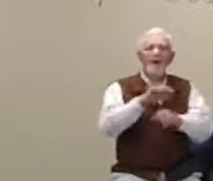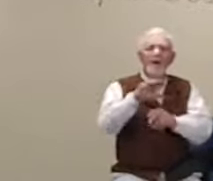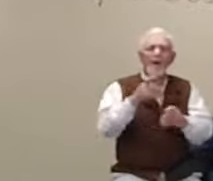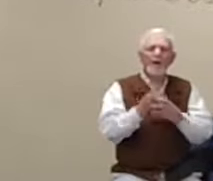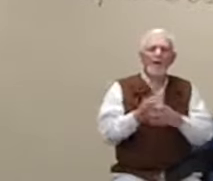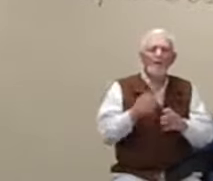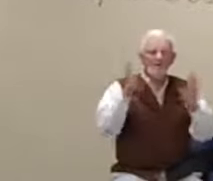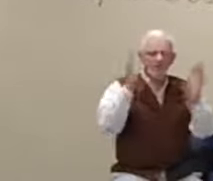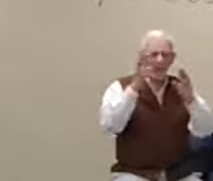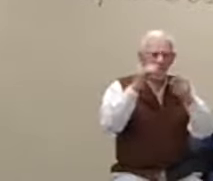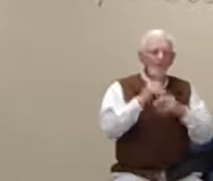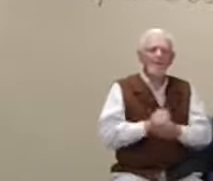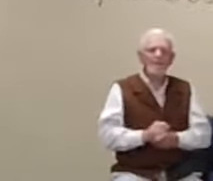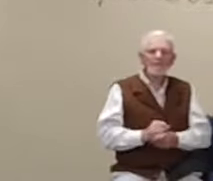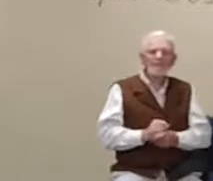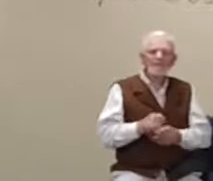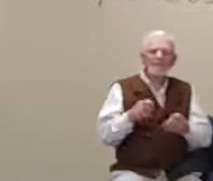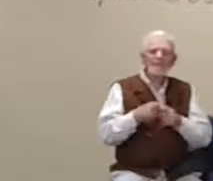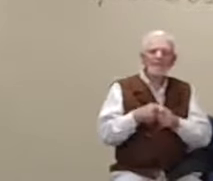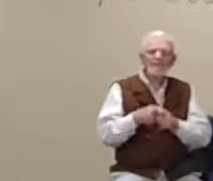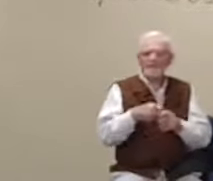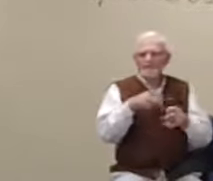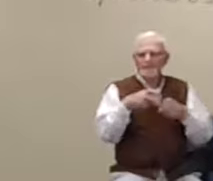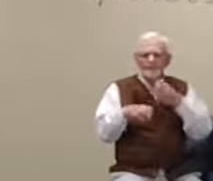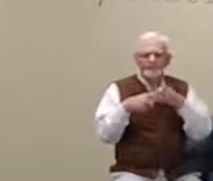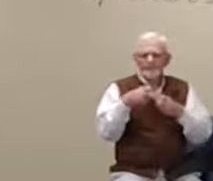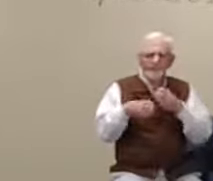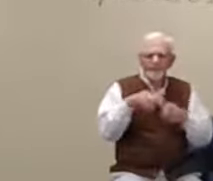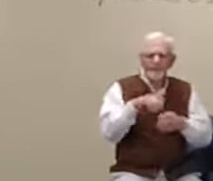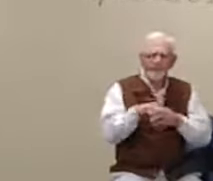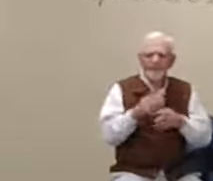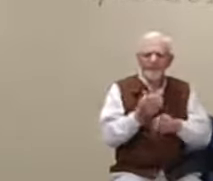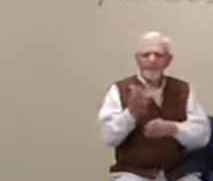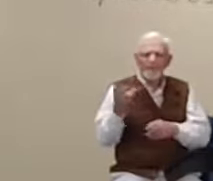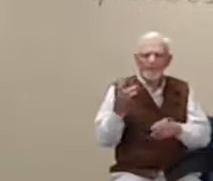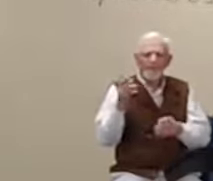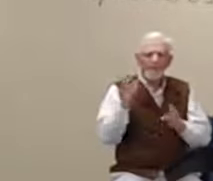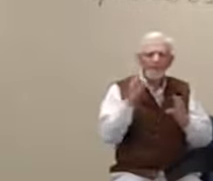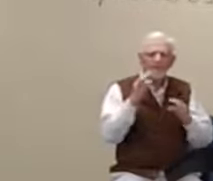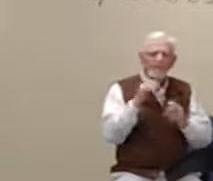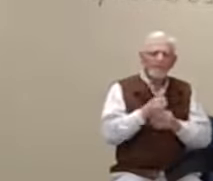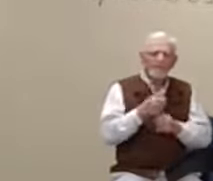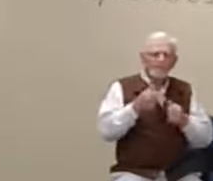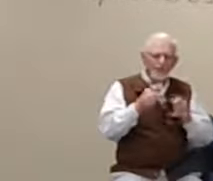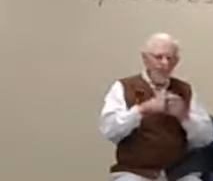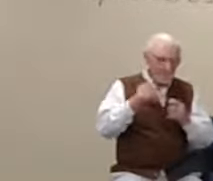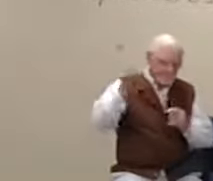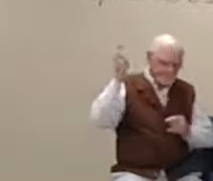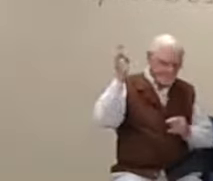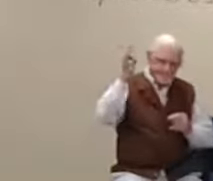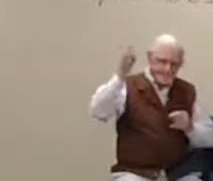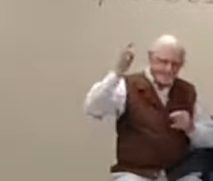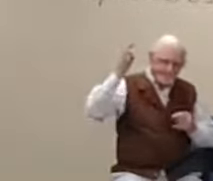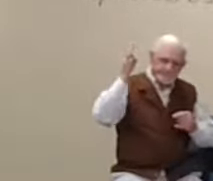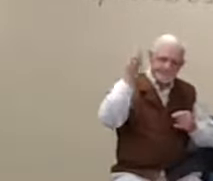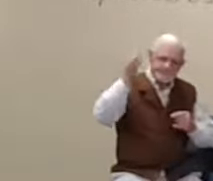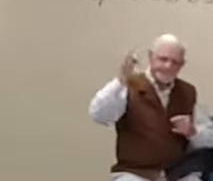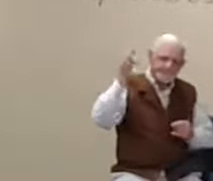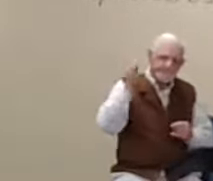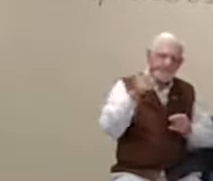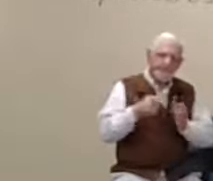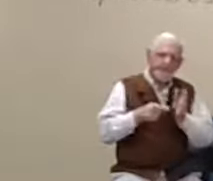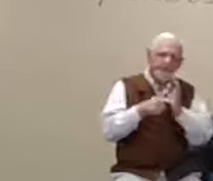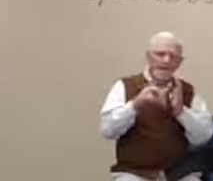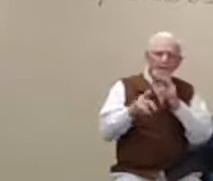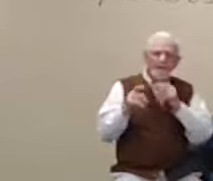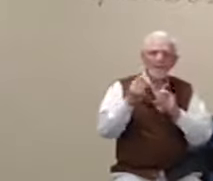and the plumbing and the electricity and the broken down cars, and you're just trying to preach and show people the Word of God and give